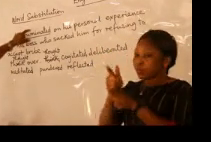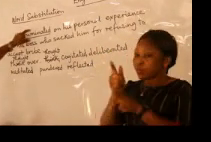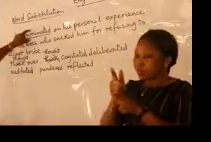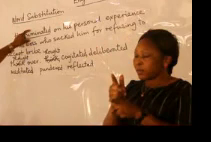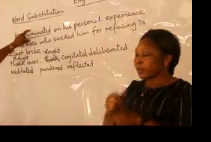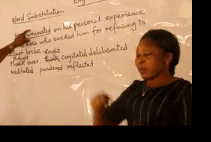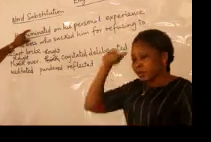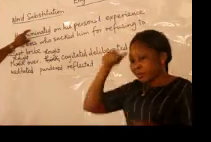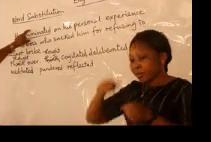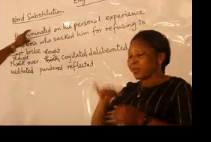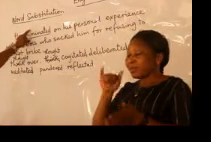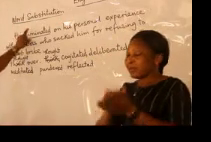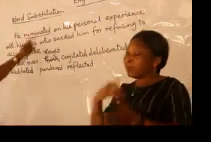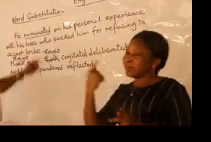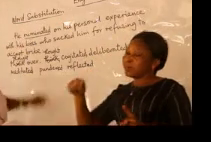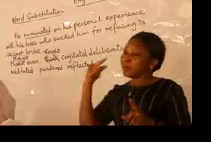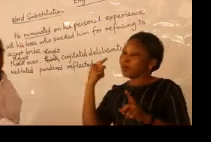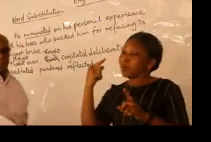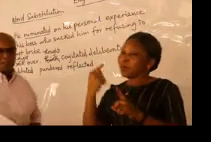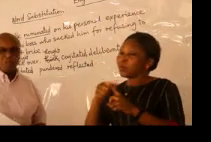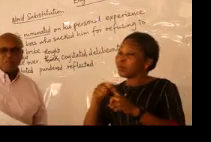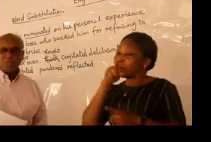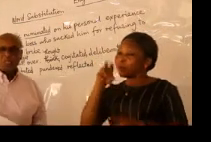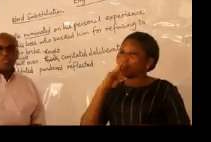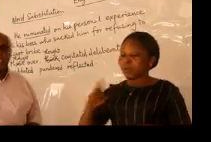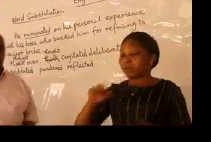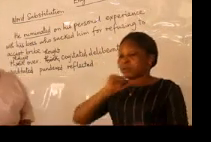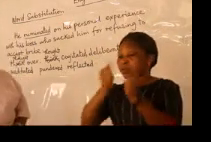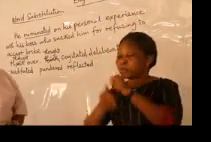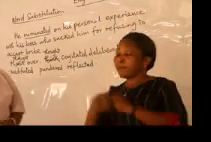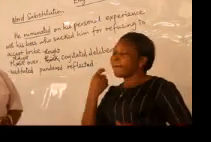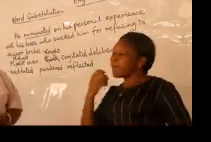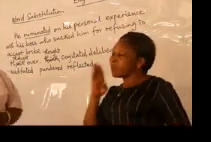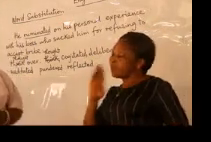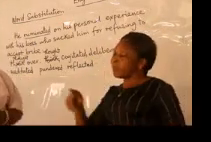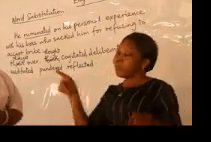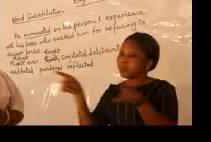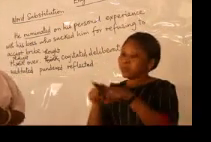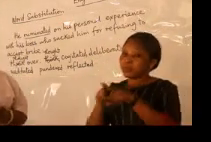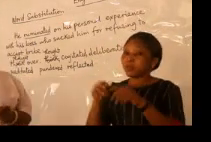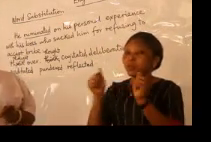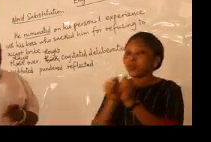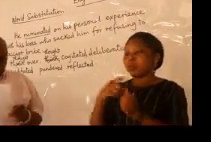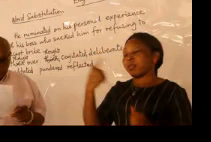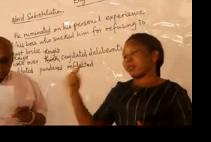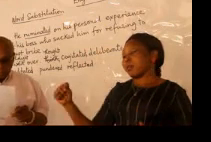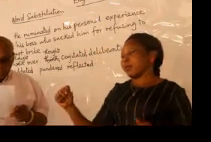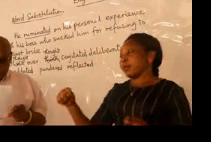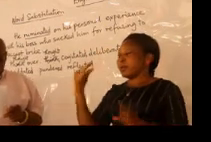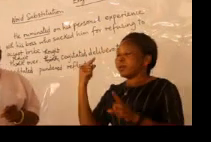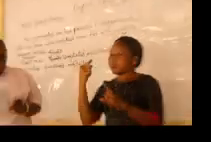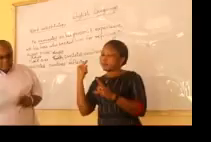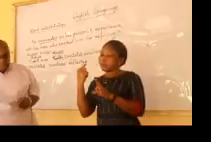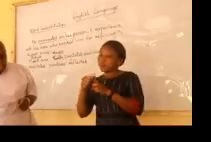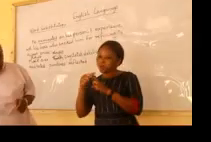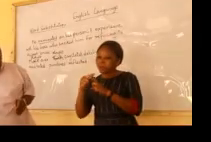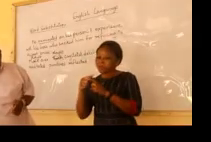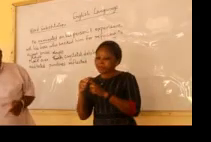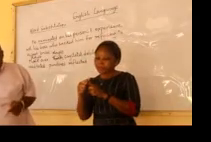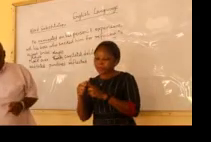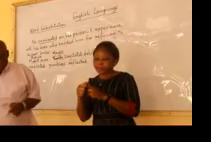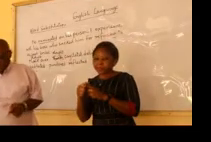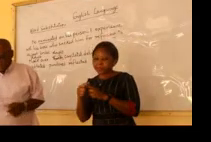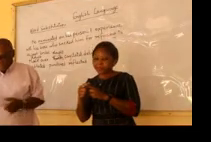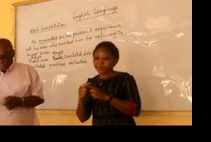word you are replacing must be the same with the tense of the